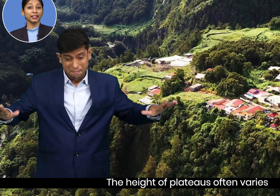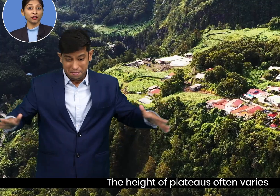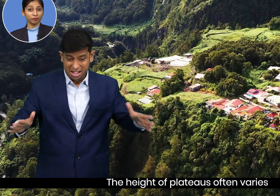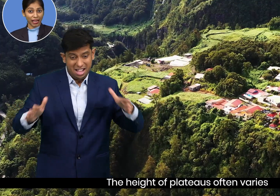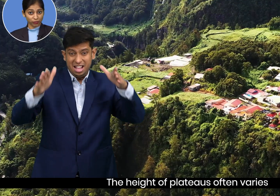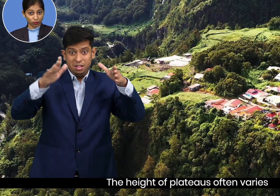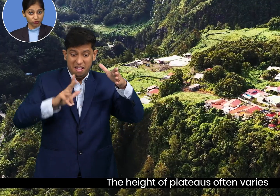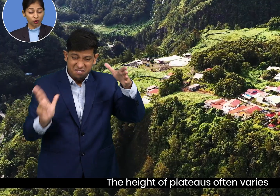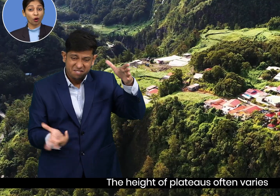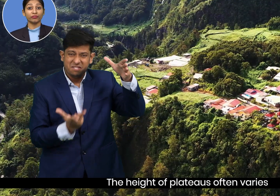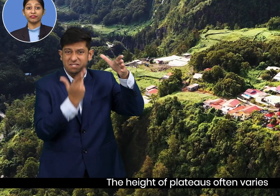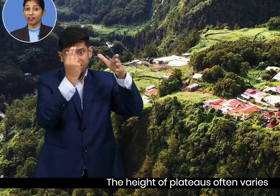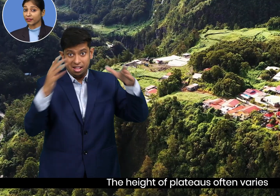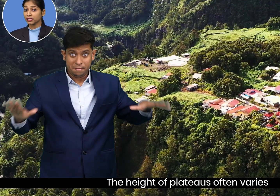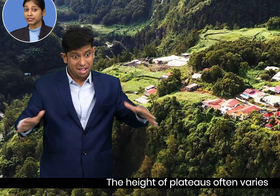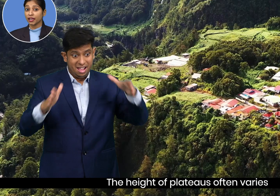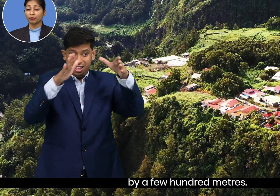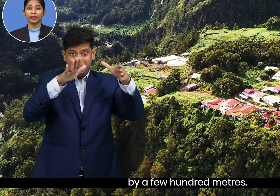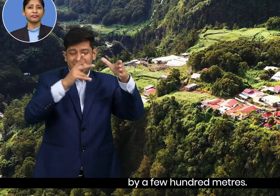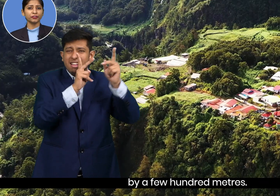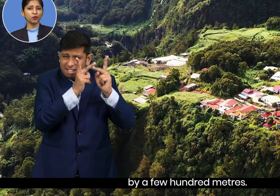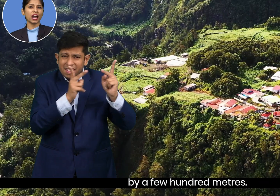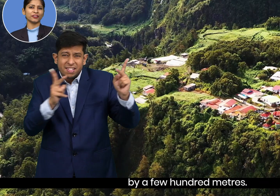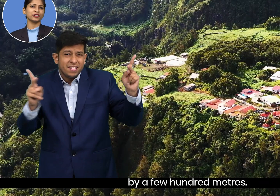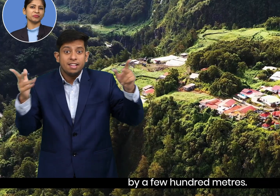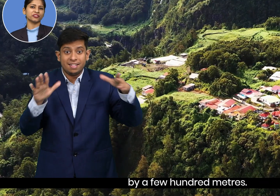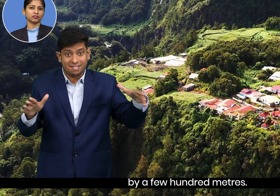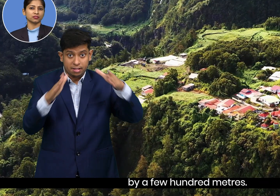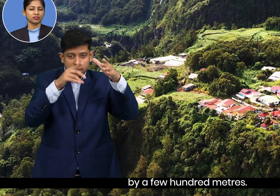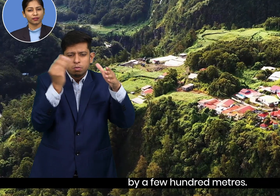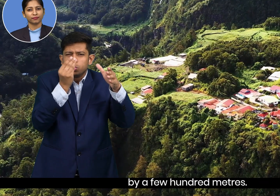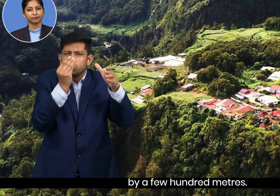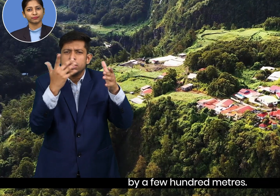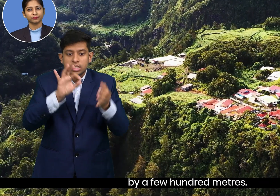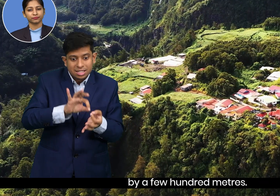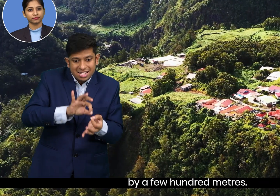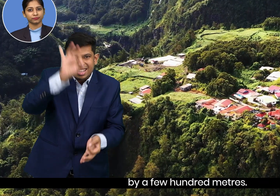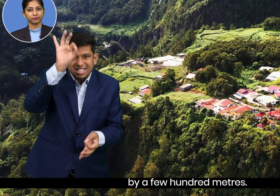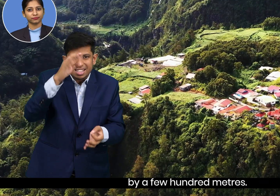The height of plateaus often varies by a few hundred meters.